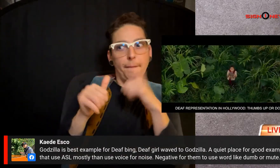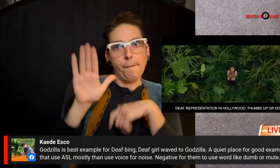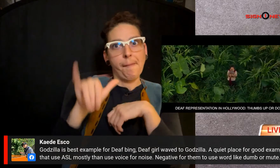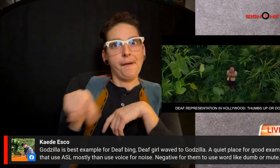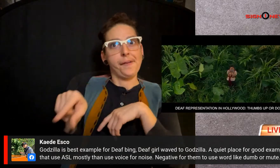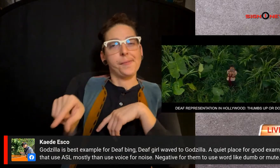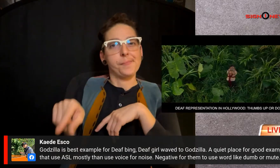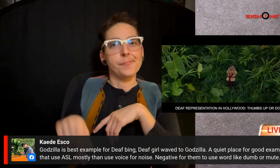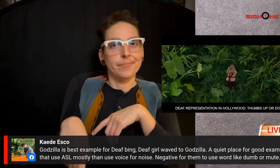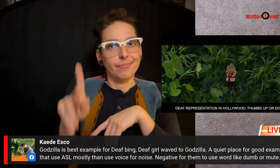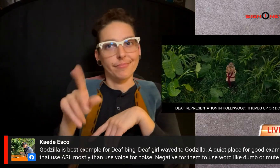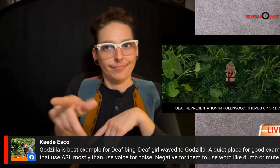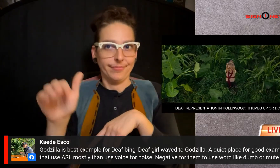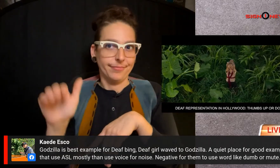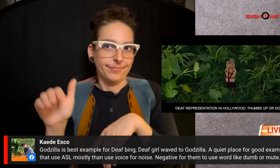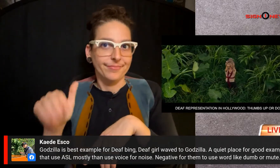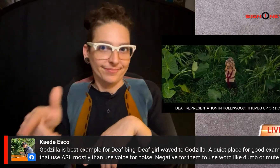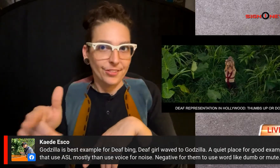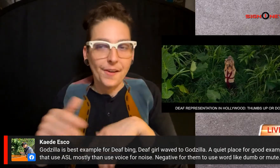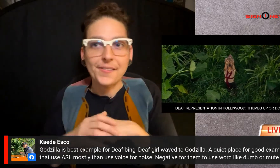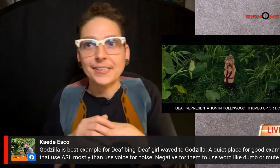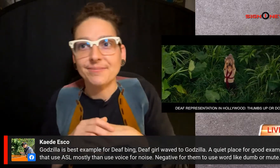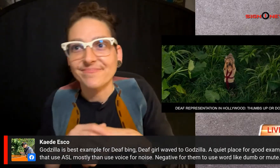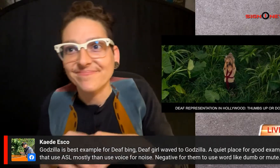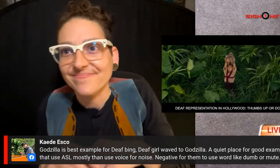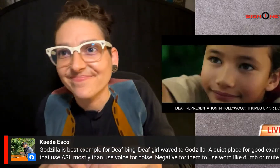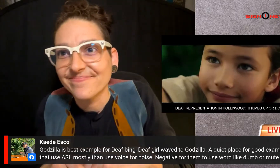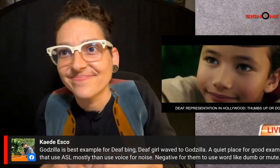Yeah, she didn't feel threatened. She was a little girl.